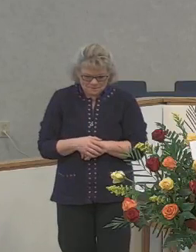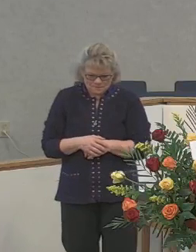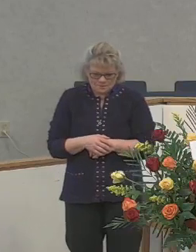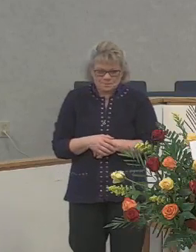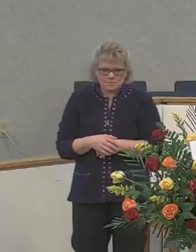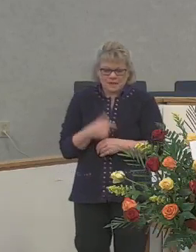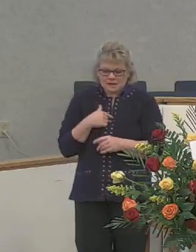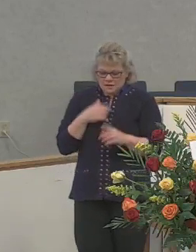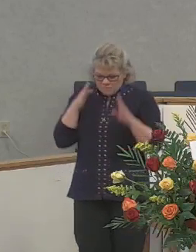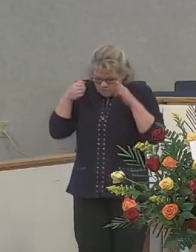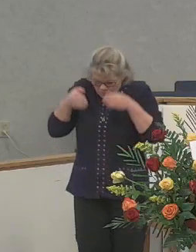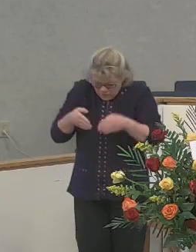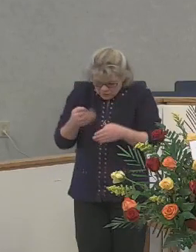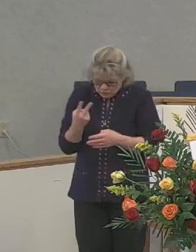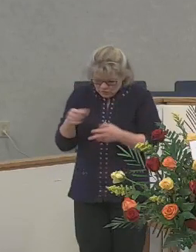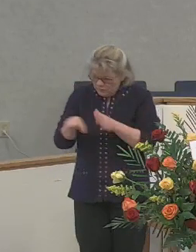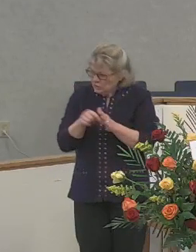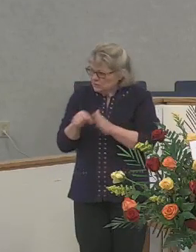just a few verses.